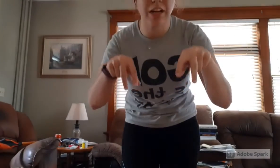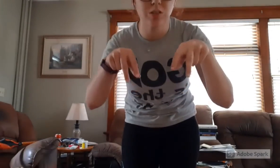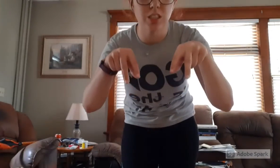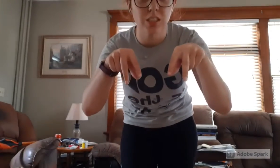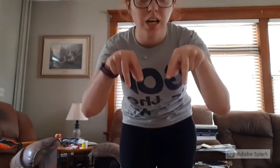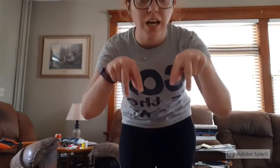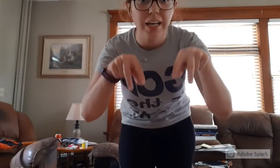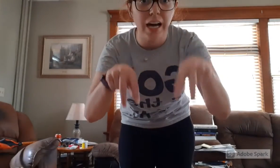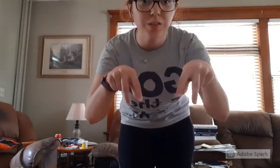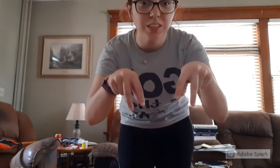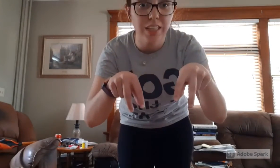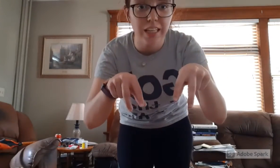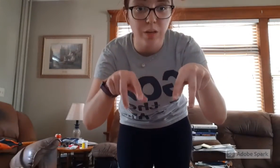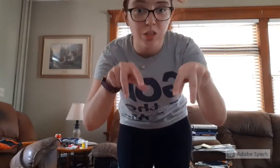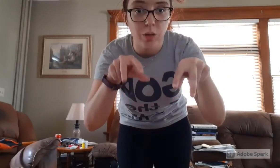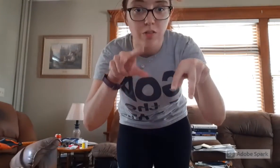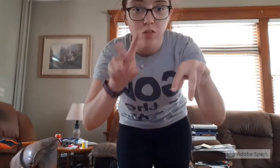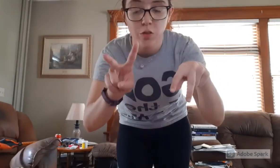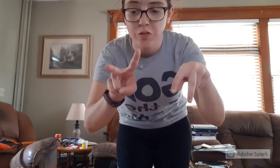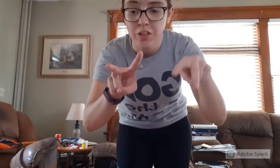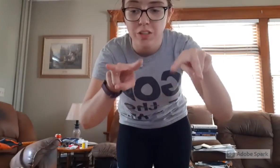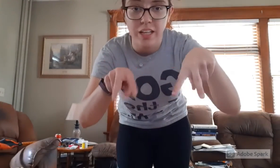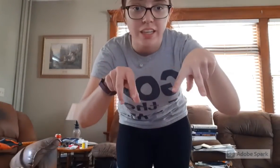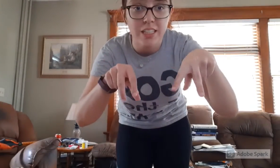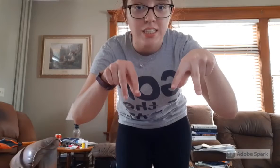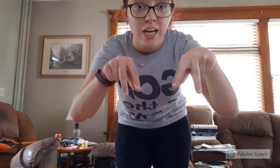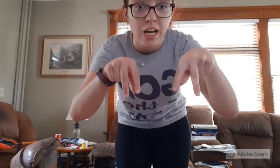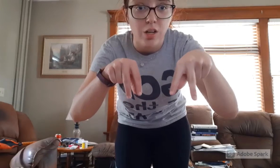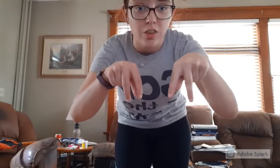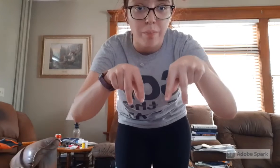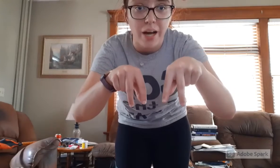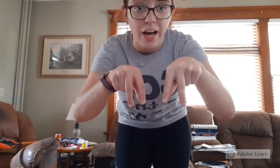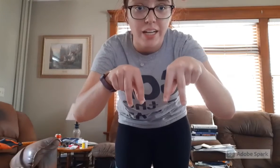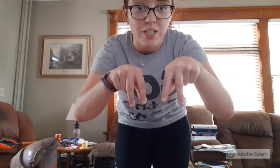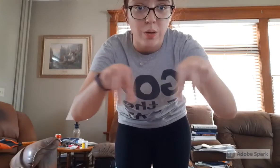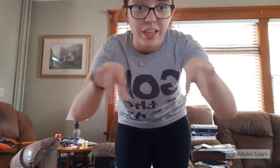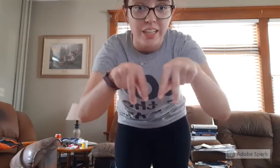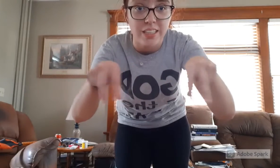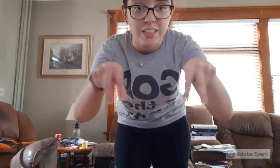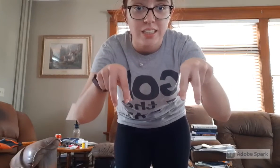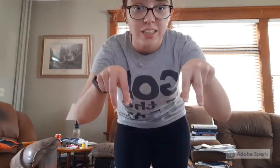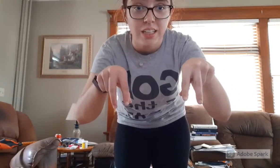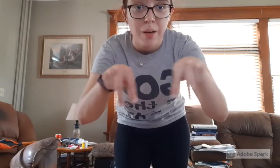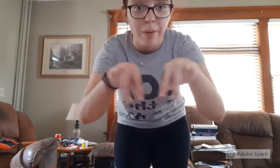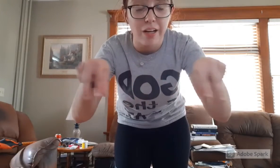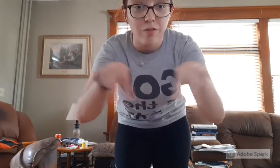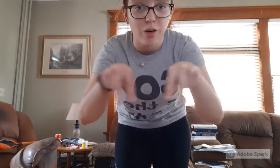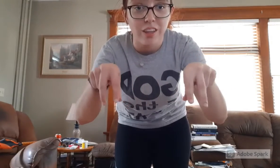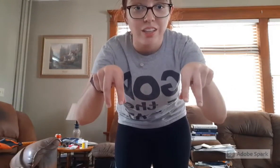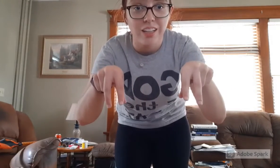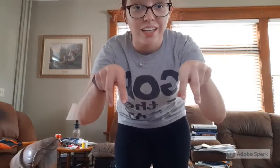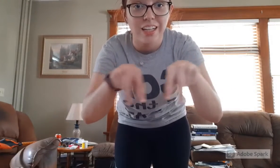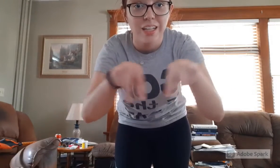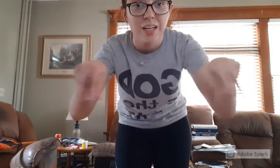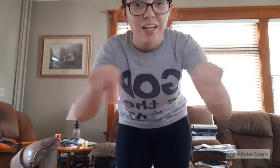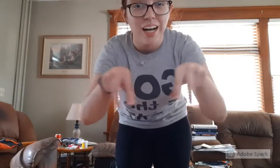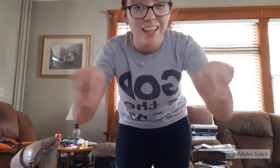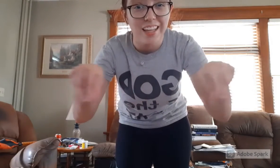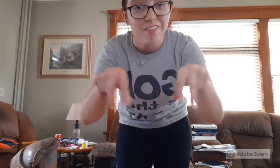couches, couch in sign language, you have your two fingers like this and your thumb behind it doing this, back and forth, like a length of a